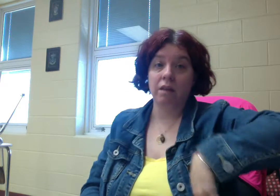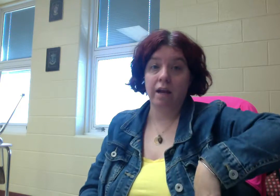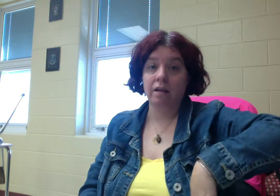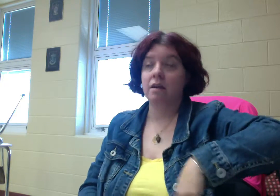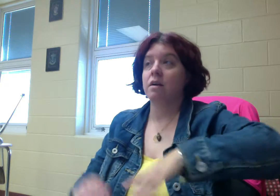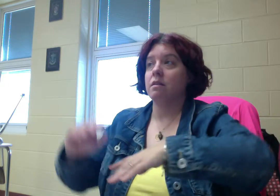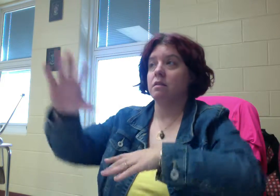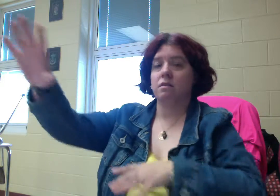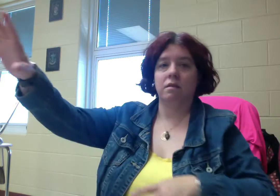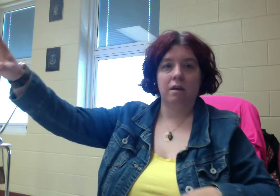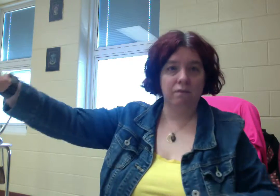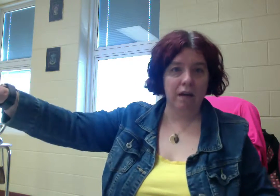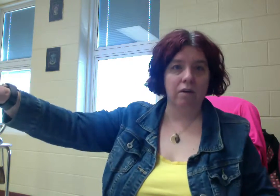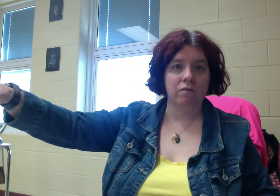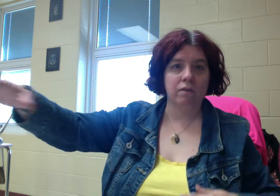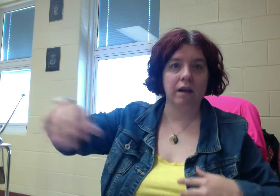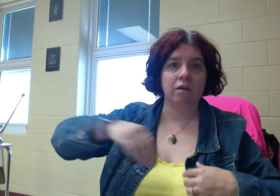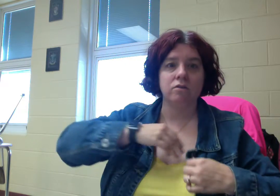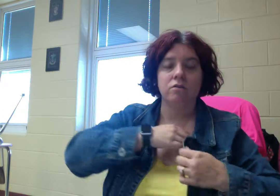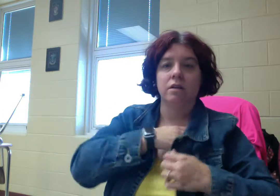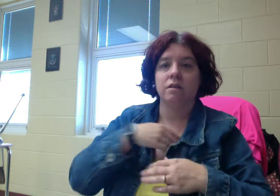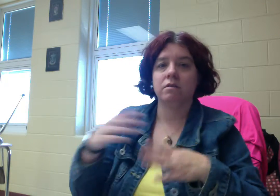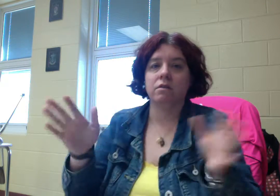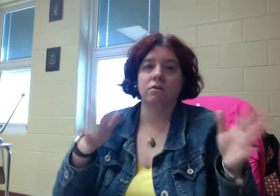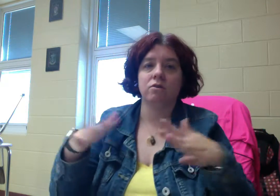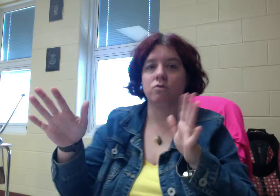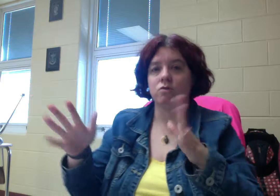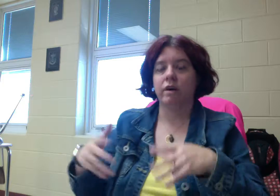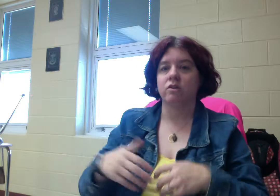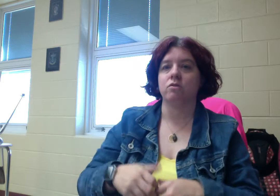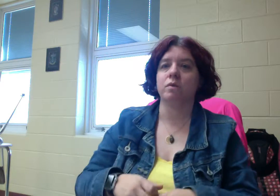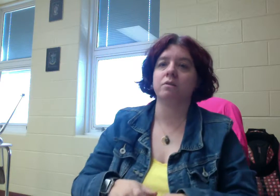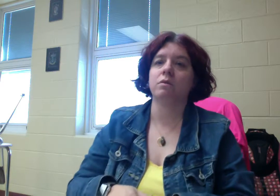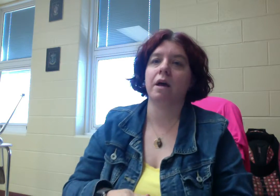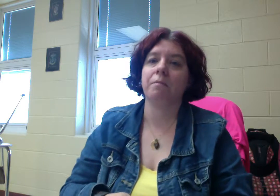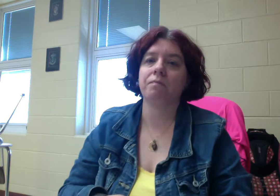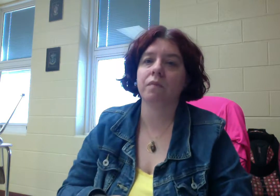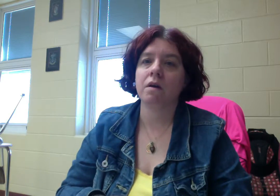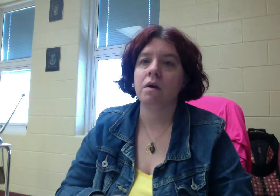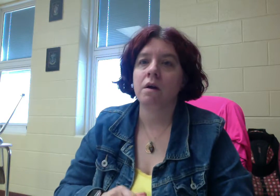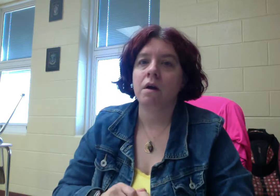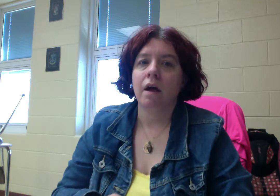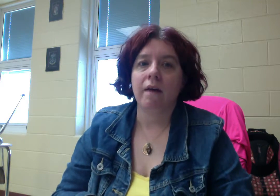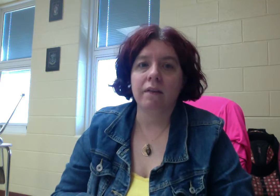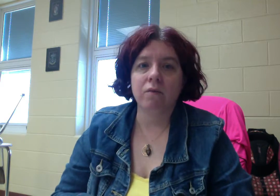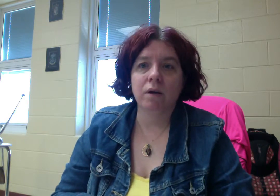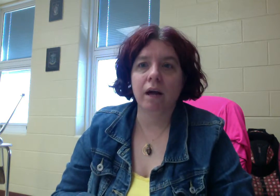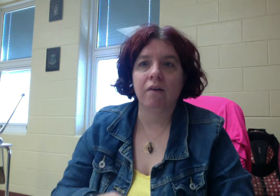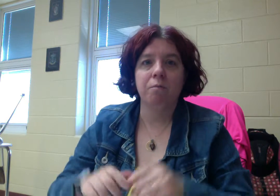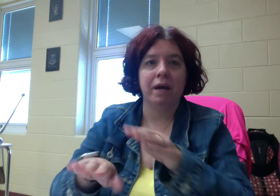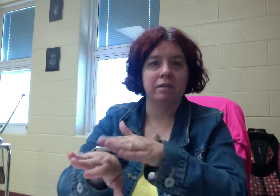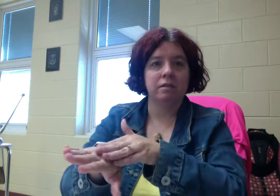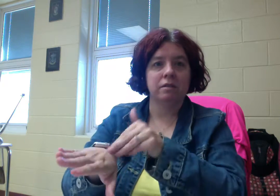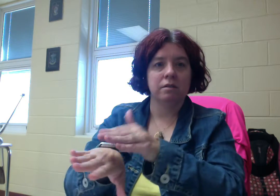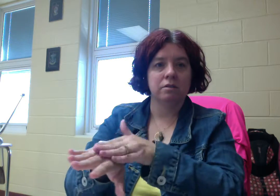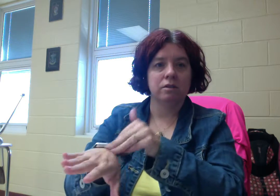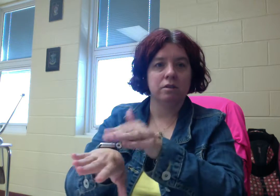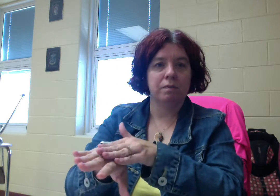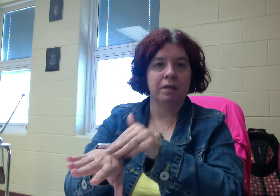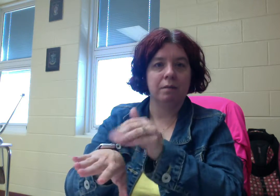late, if they are over there. So you can use directional ways with that. And then we have pets. So you just pet the back of